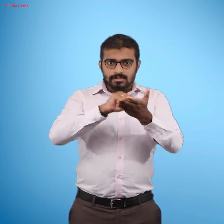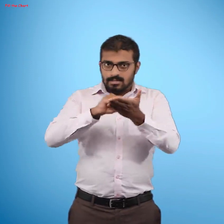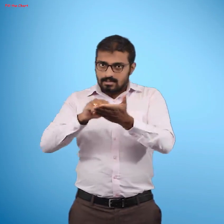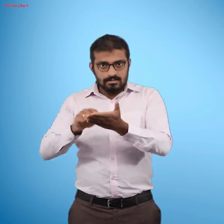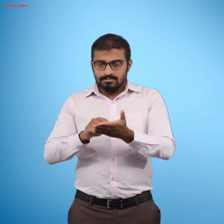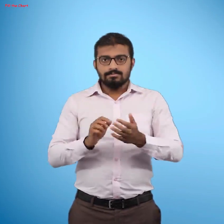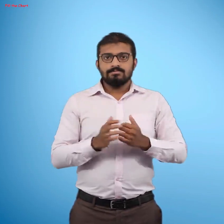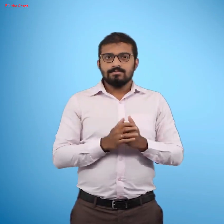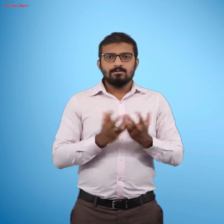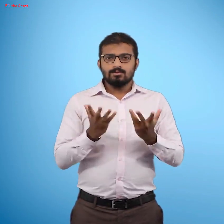vertically.